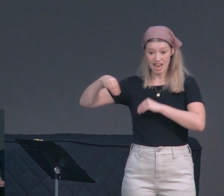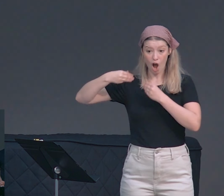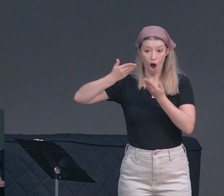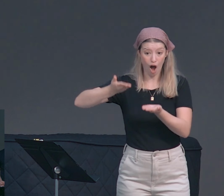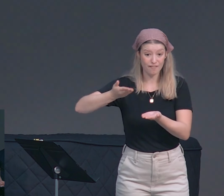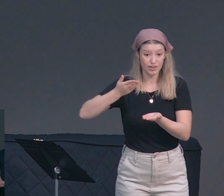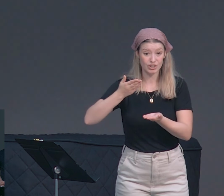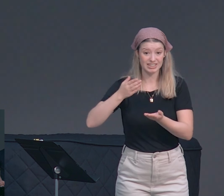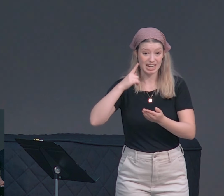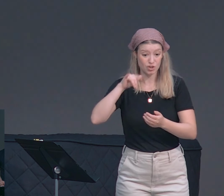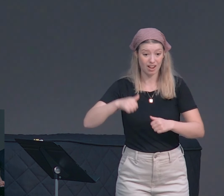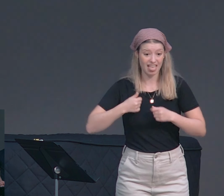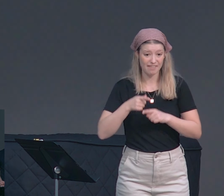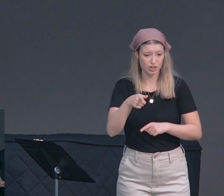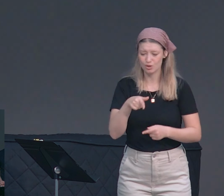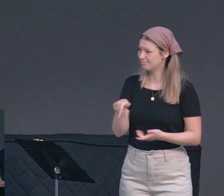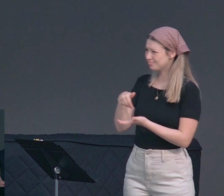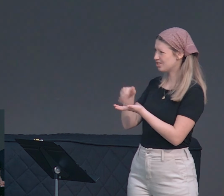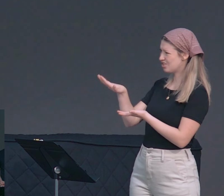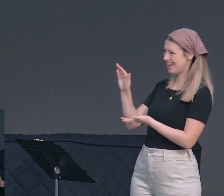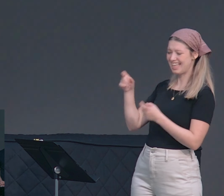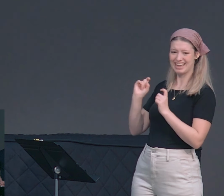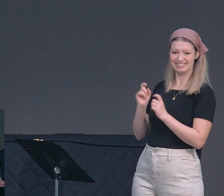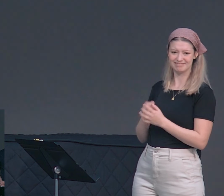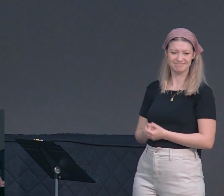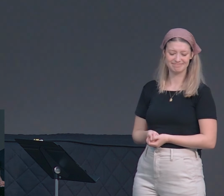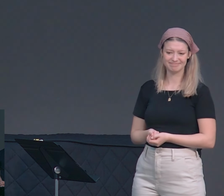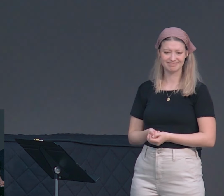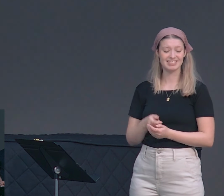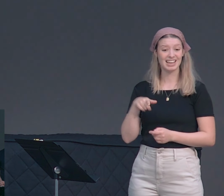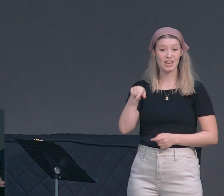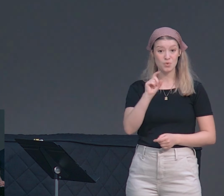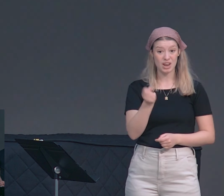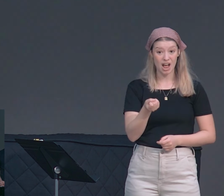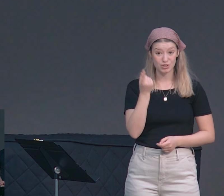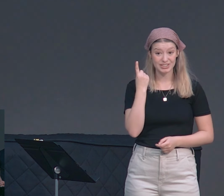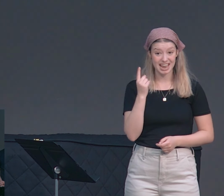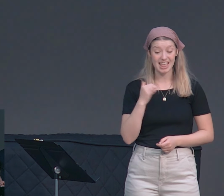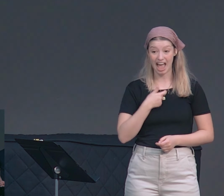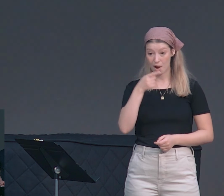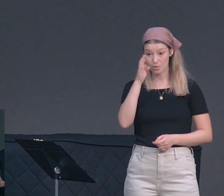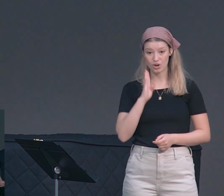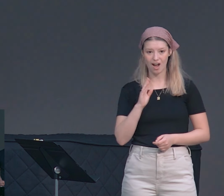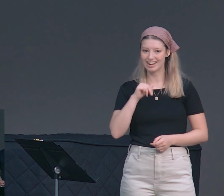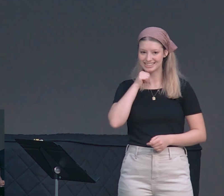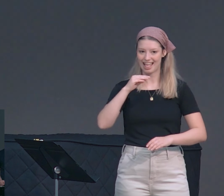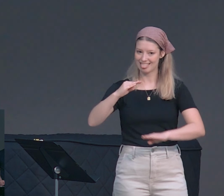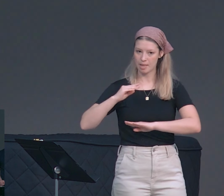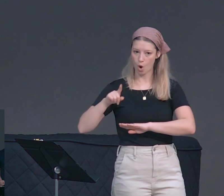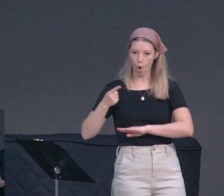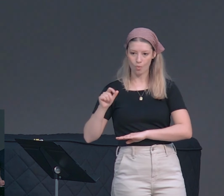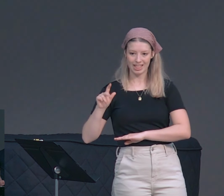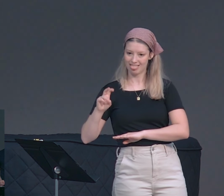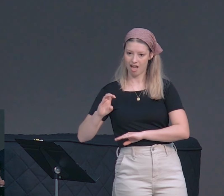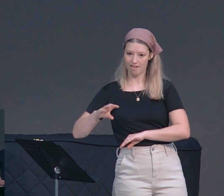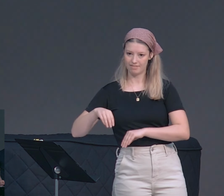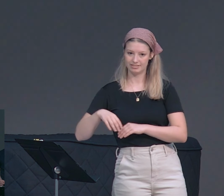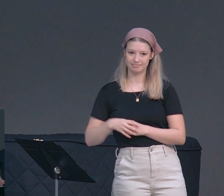that he's offered to you, you need to understand that our God is not limited to express his